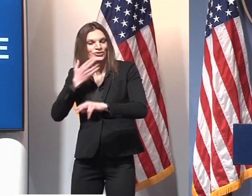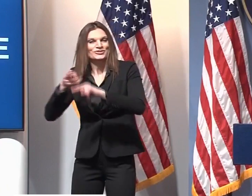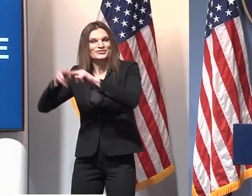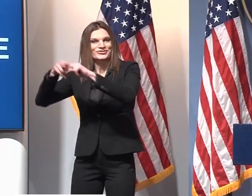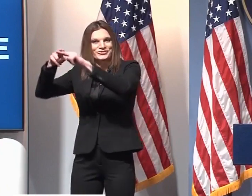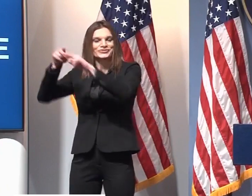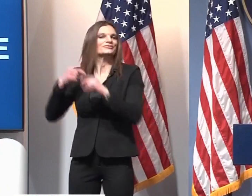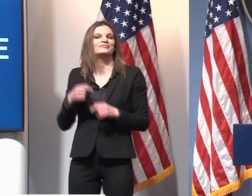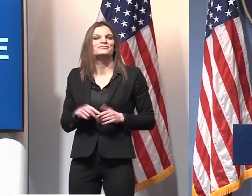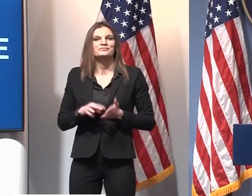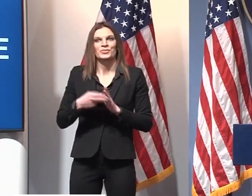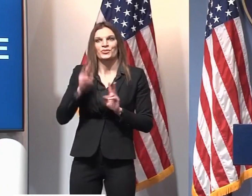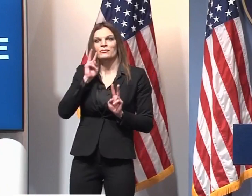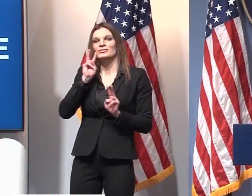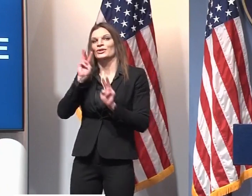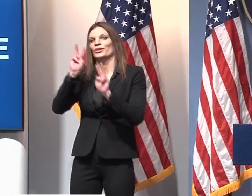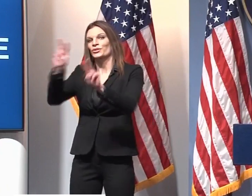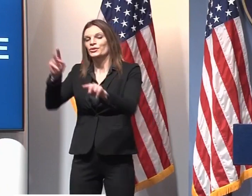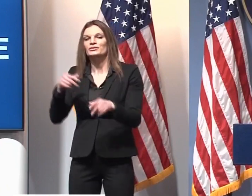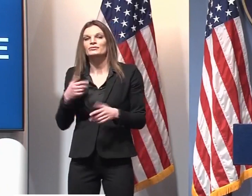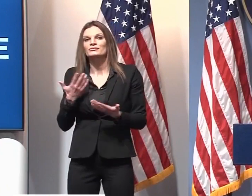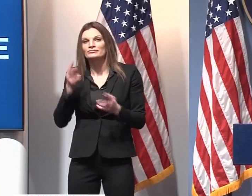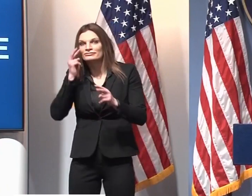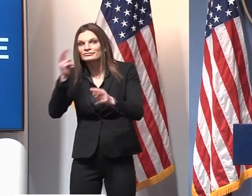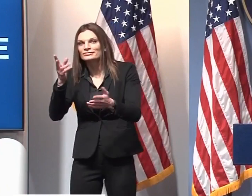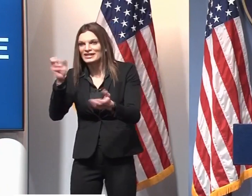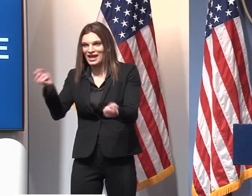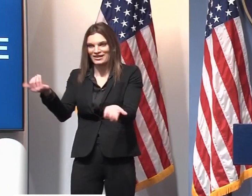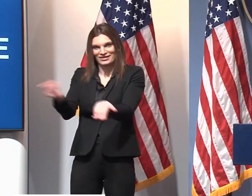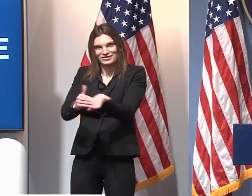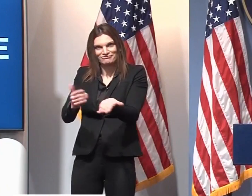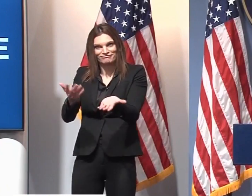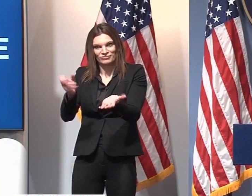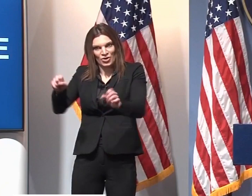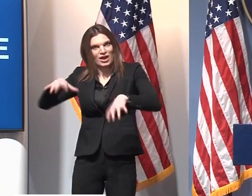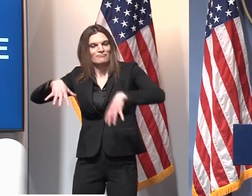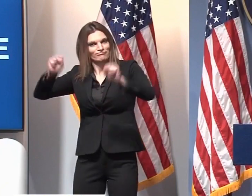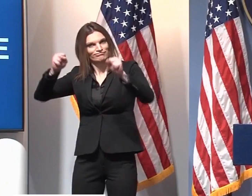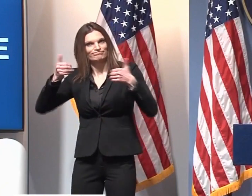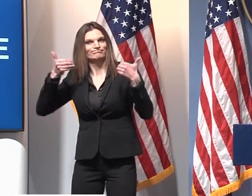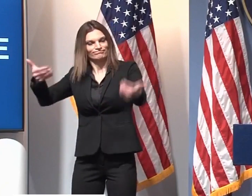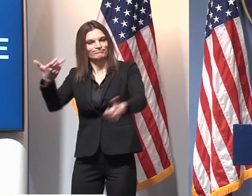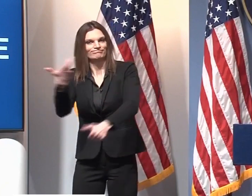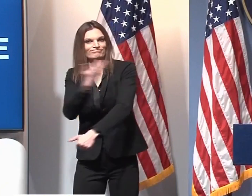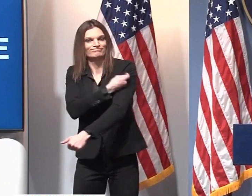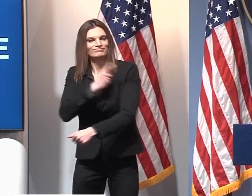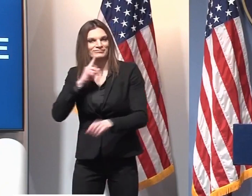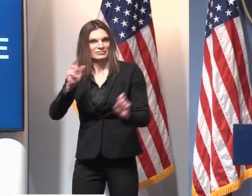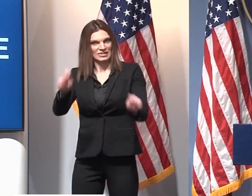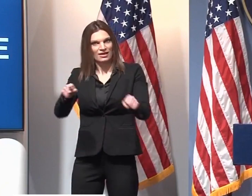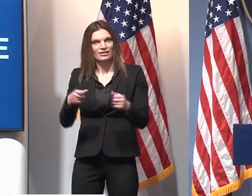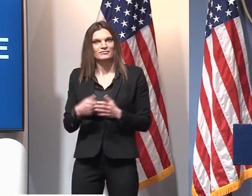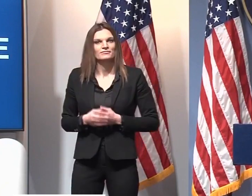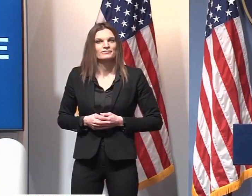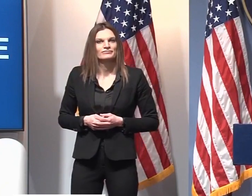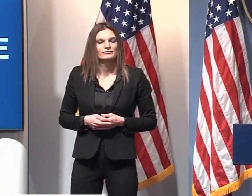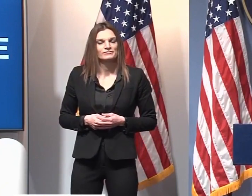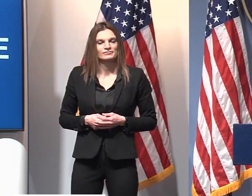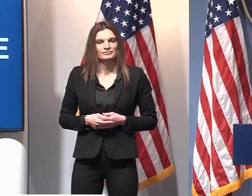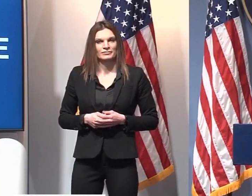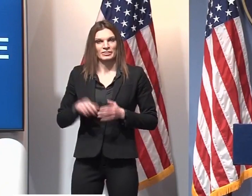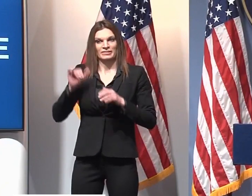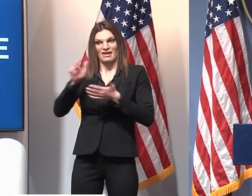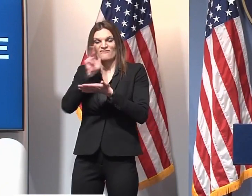mind toward ensuring that we're increasing access for people. So it is definitely because we're seeing